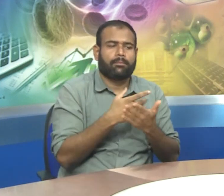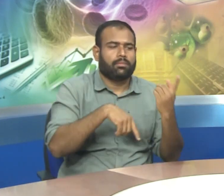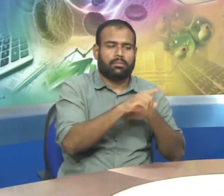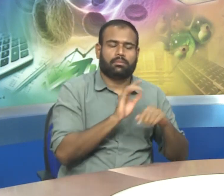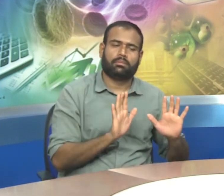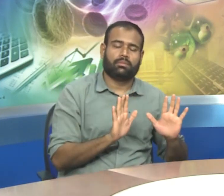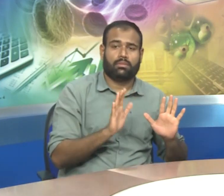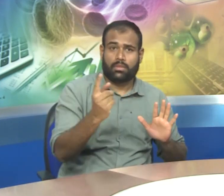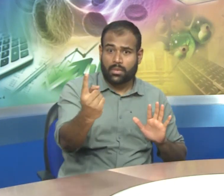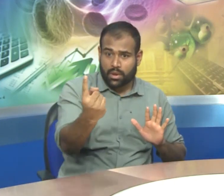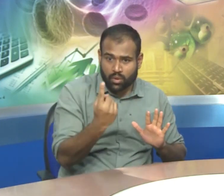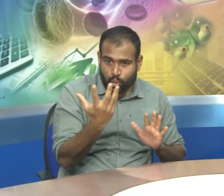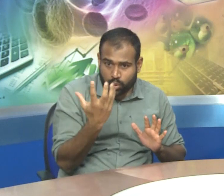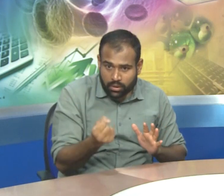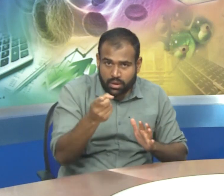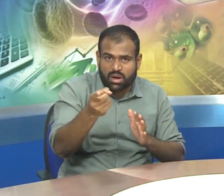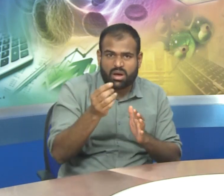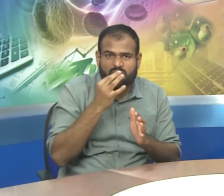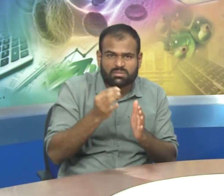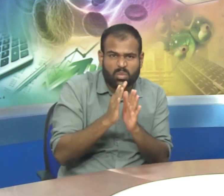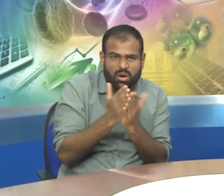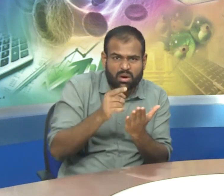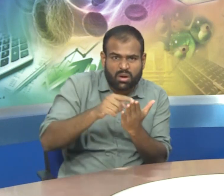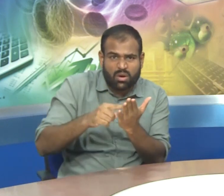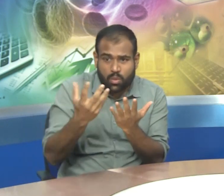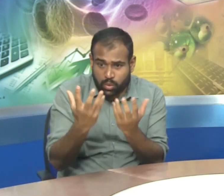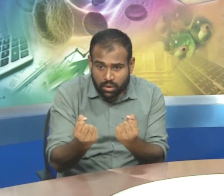the request from the library users.